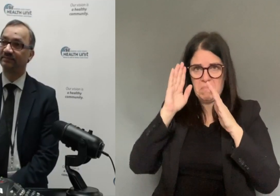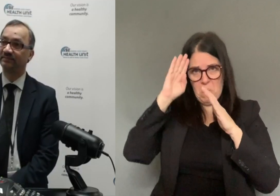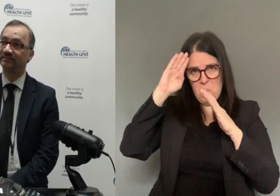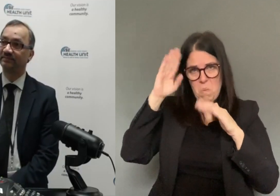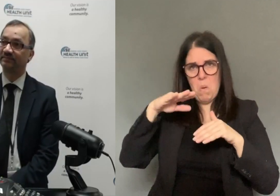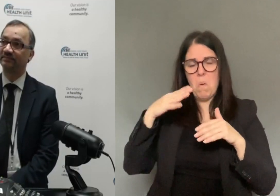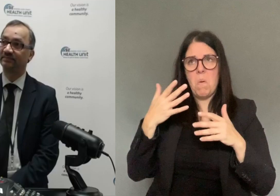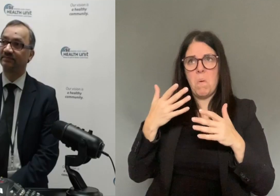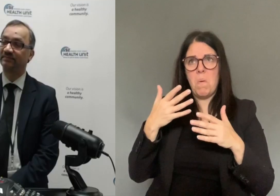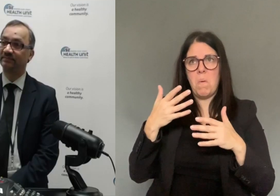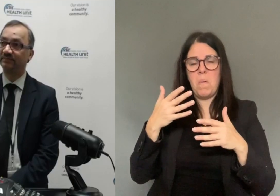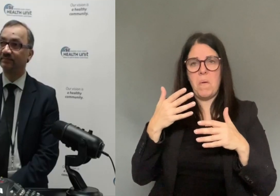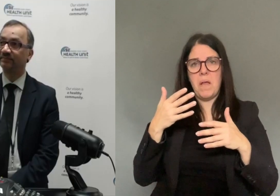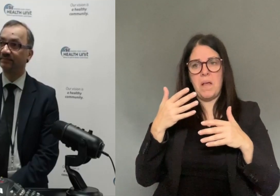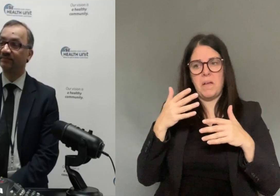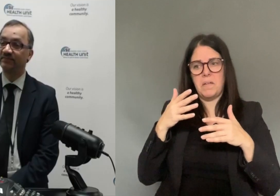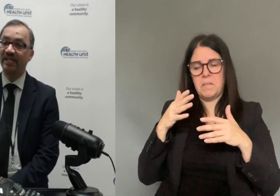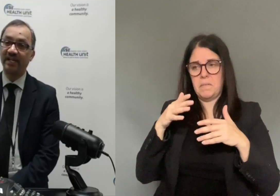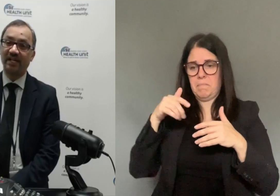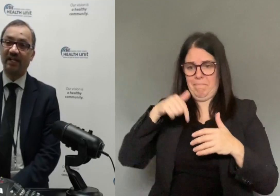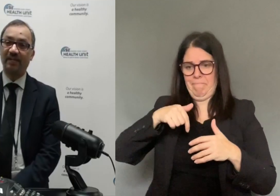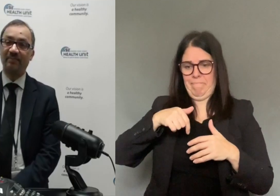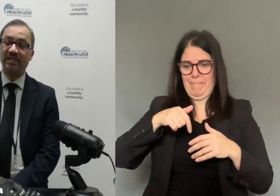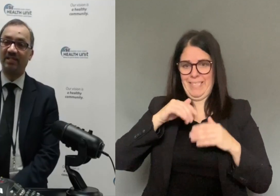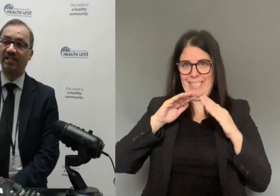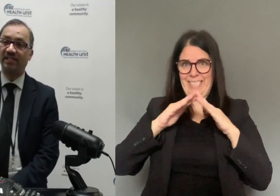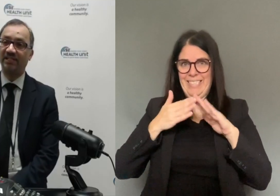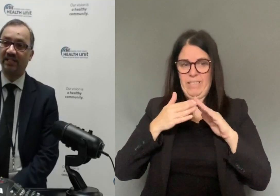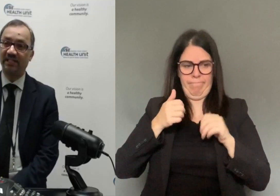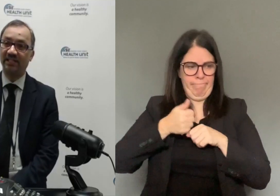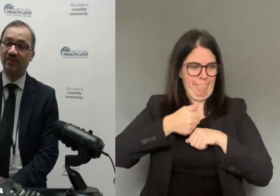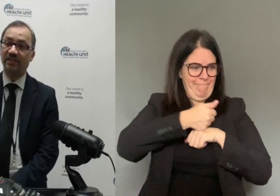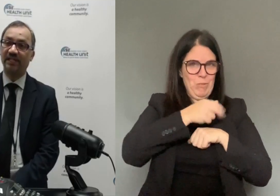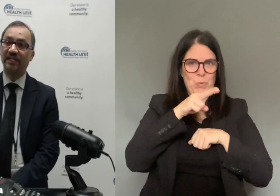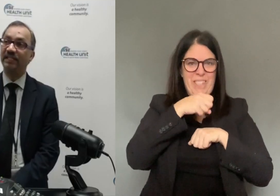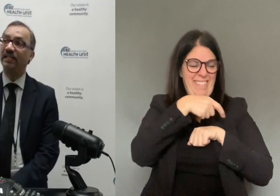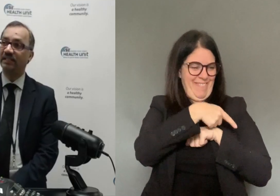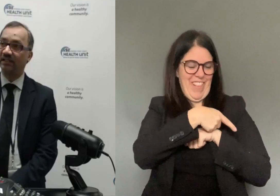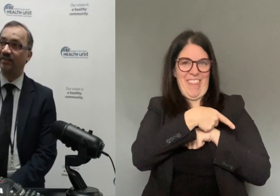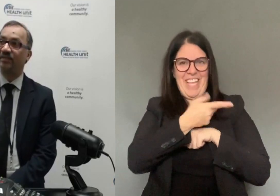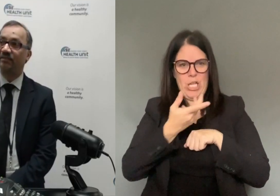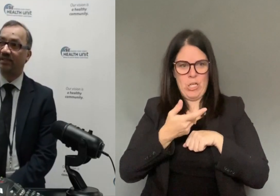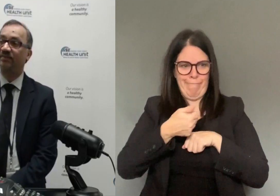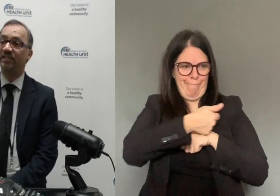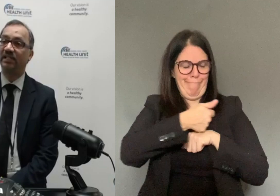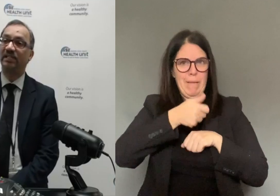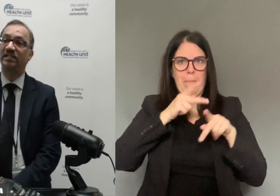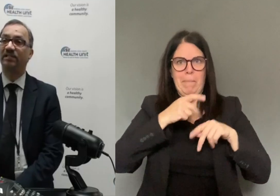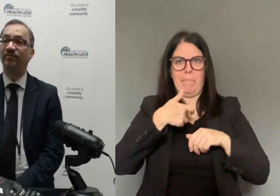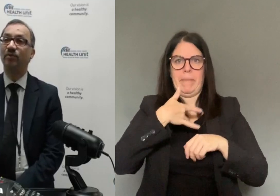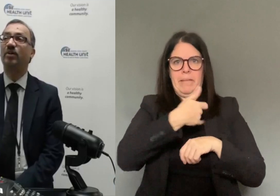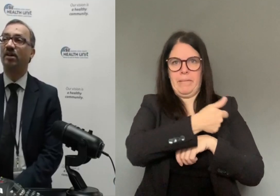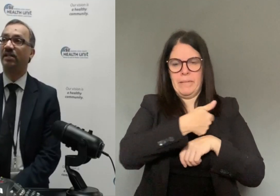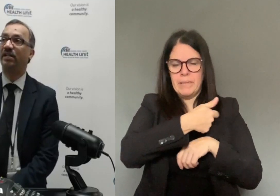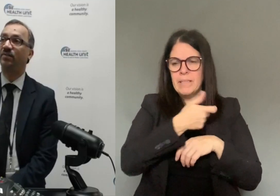people coming and going through the community? It is challenging, and that's why it takes time. Sometimes it takes a few contacts with